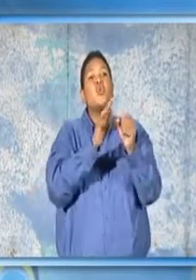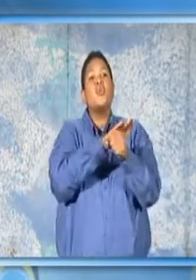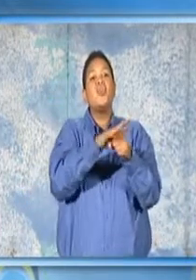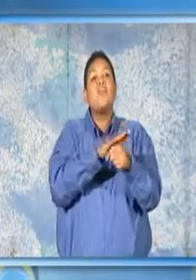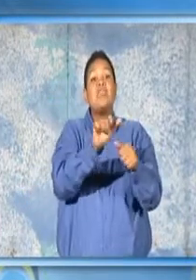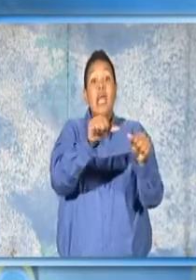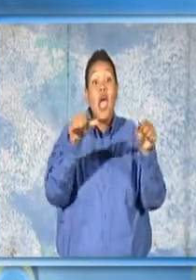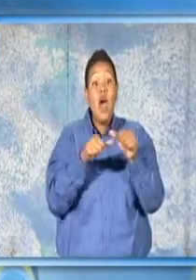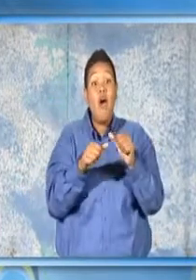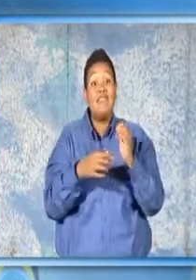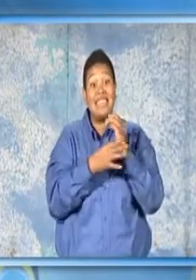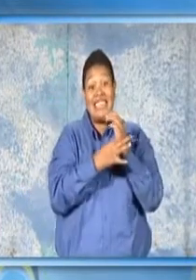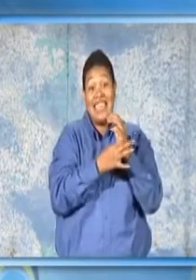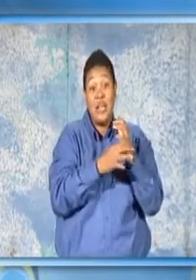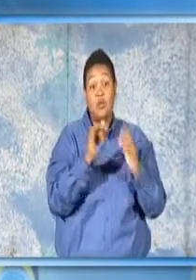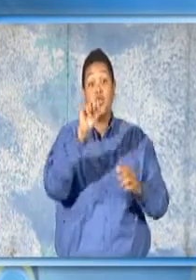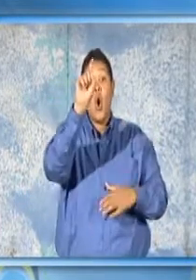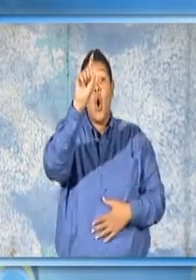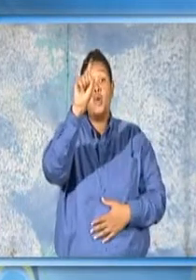of the skin, which is